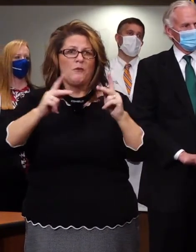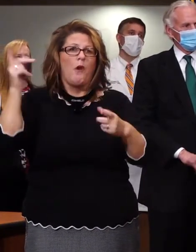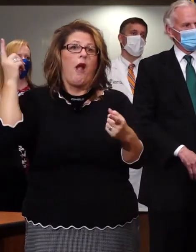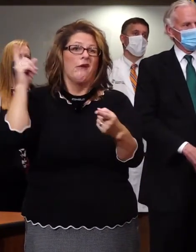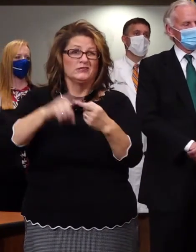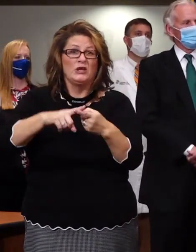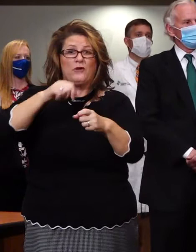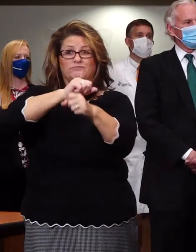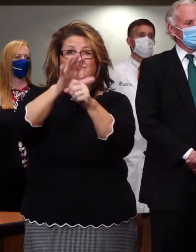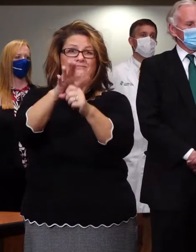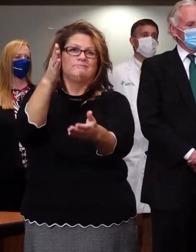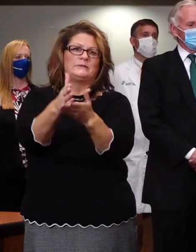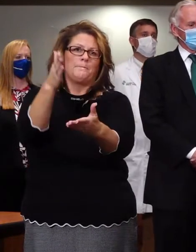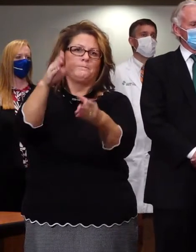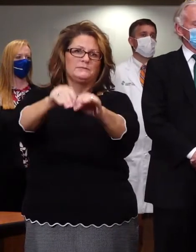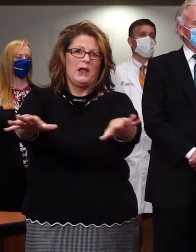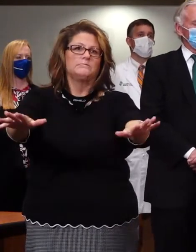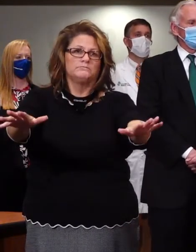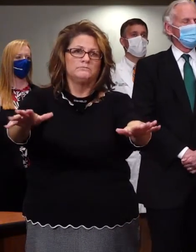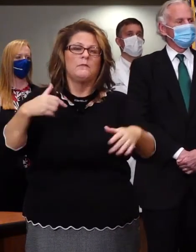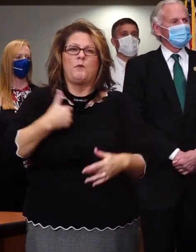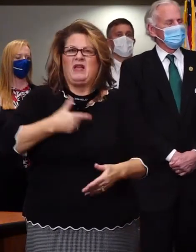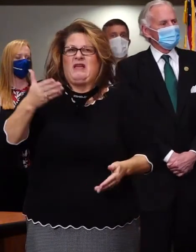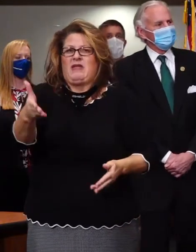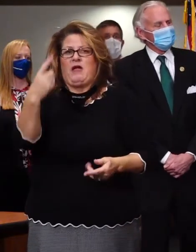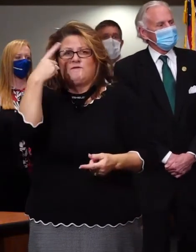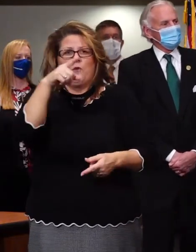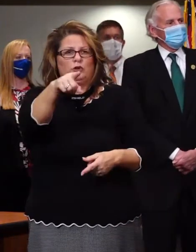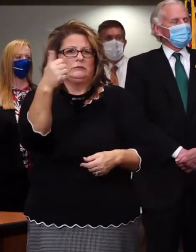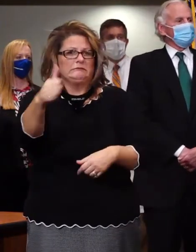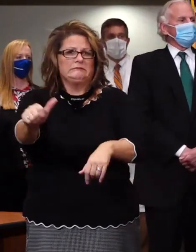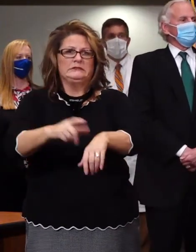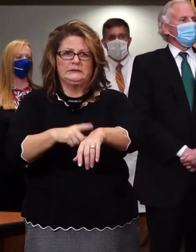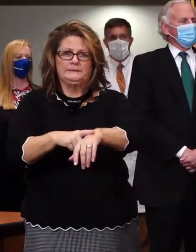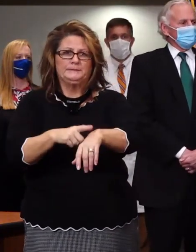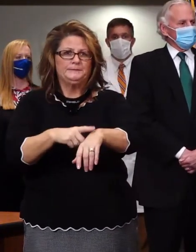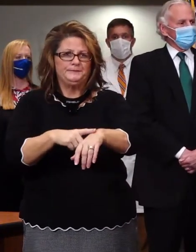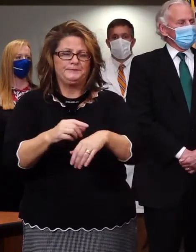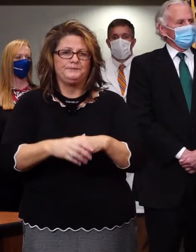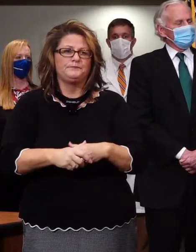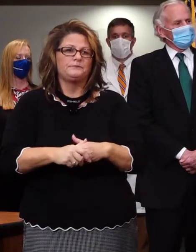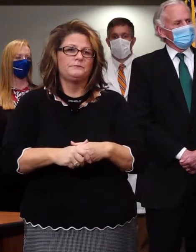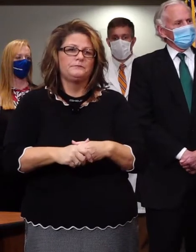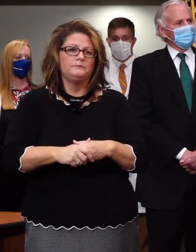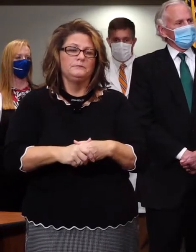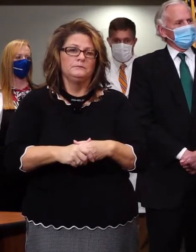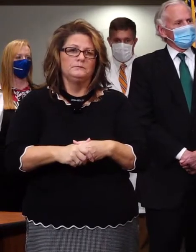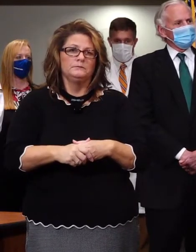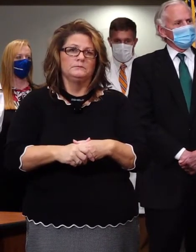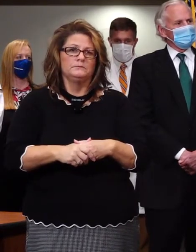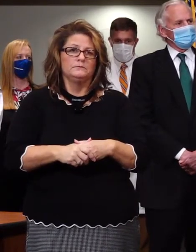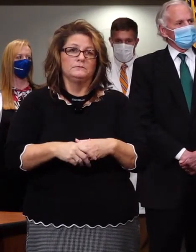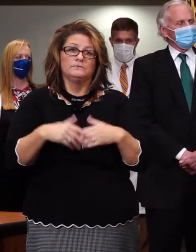pandemic, and we will still be there for you at any point in time. Just to state it, from where